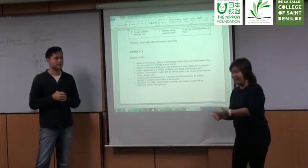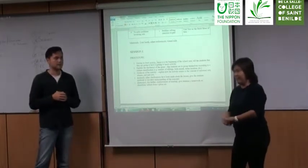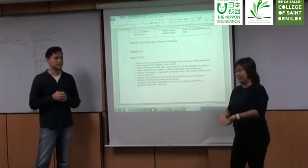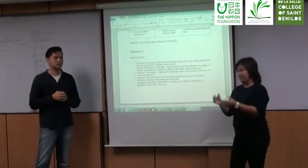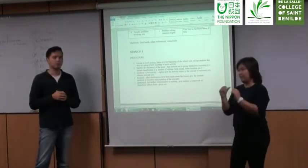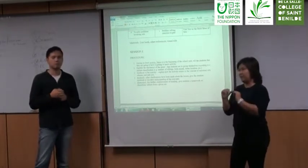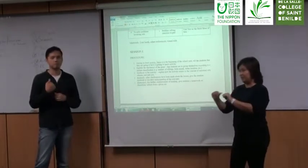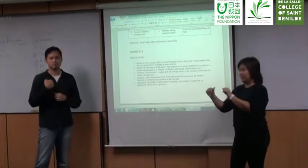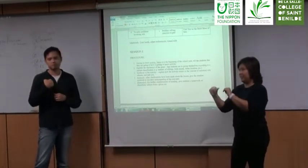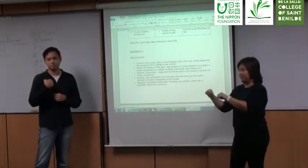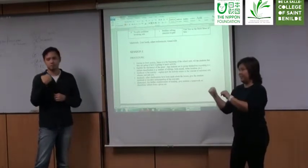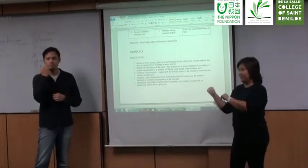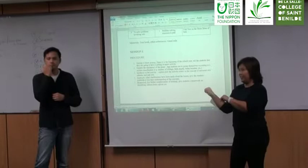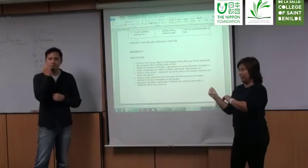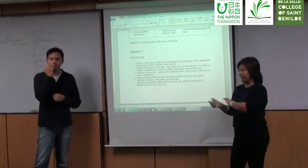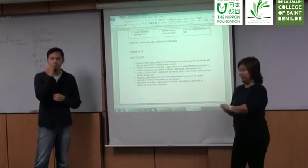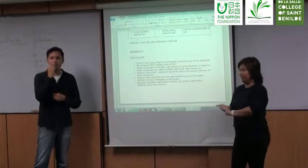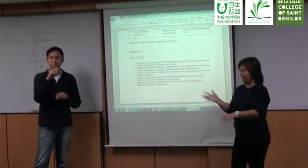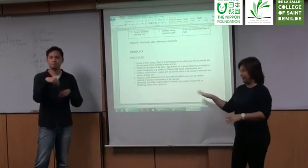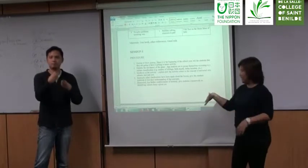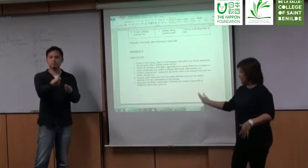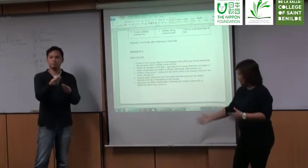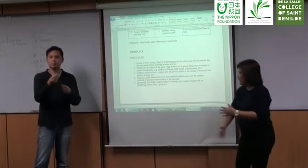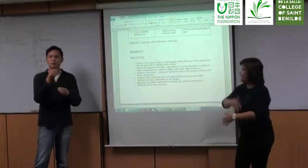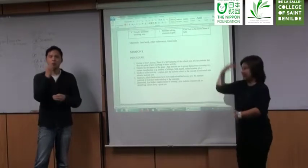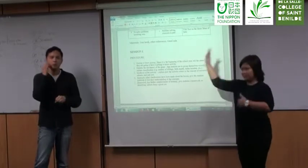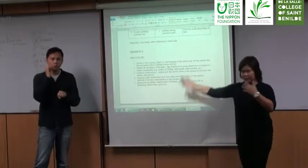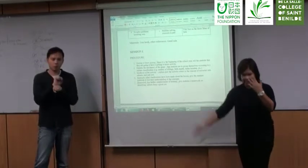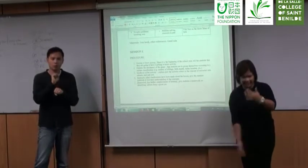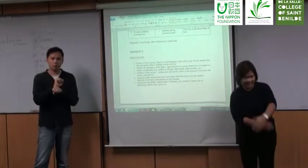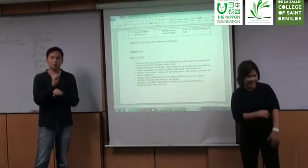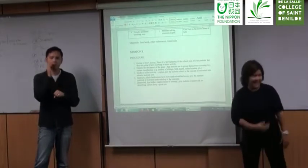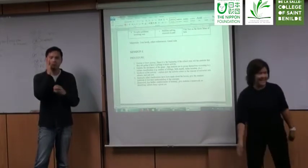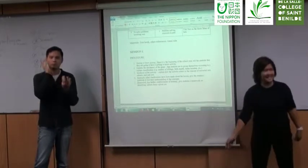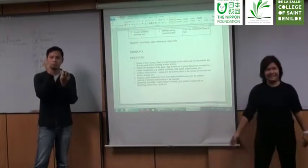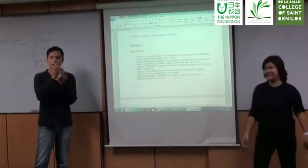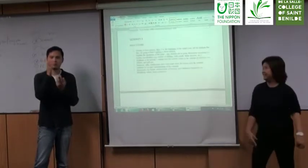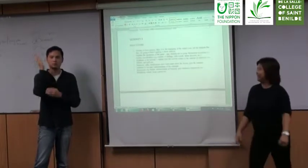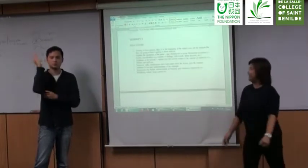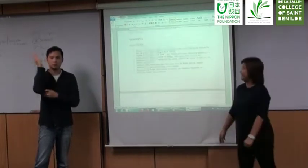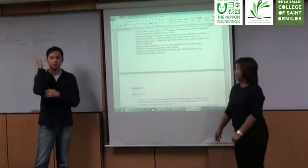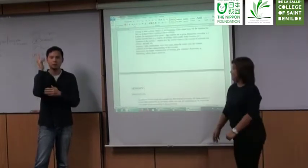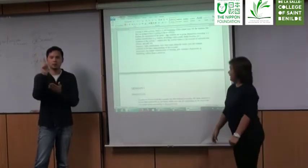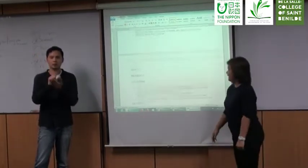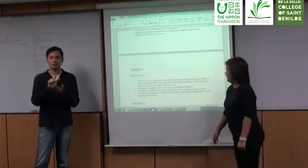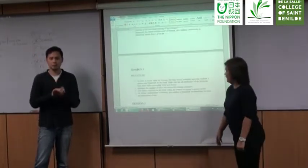homework and continuity of the textbook. So for the next day,